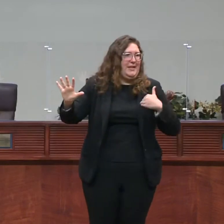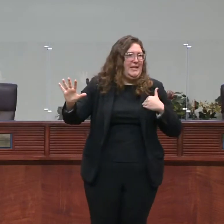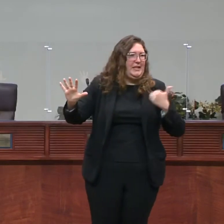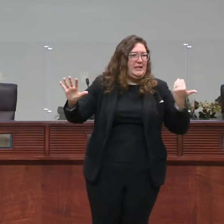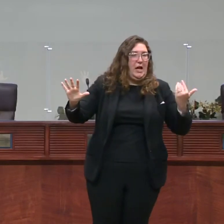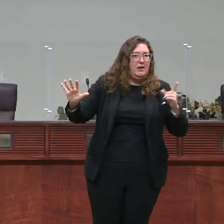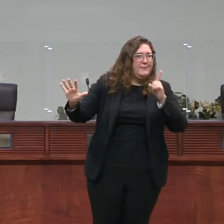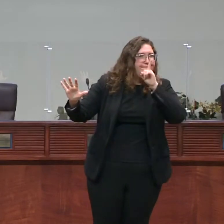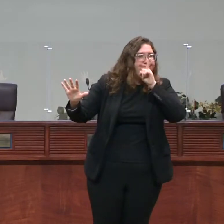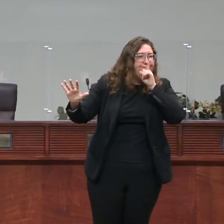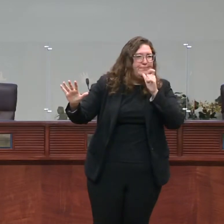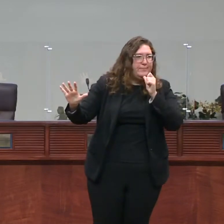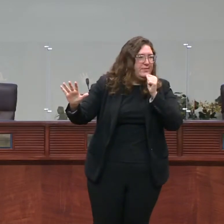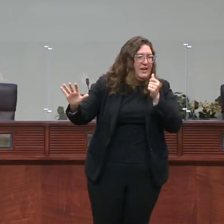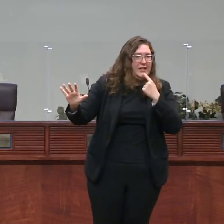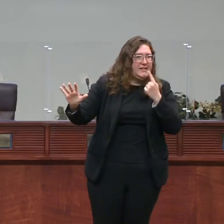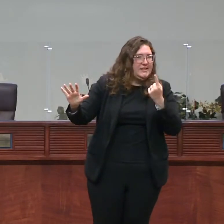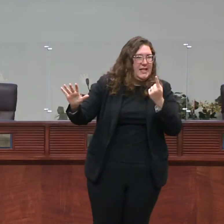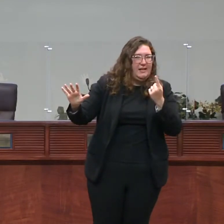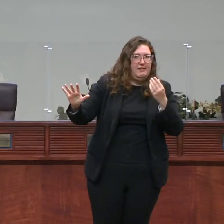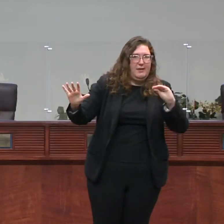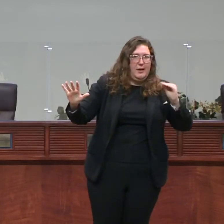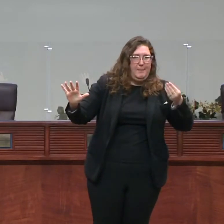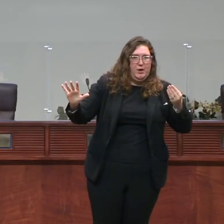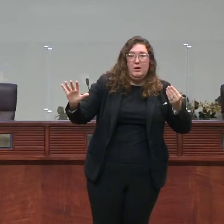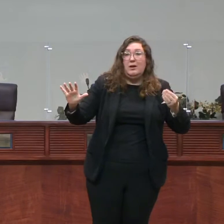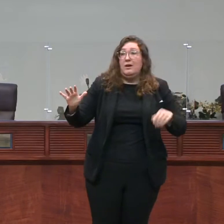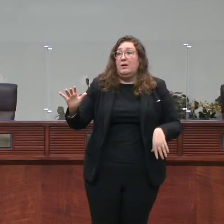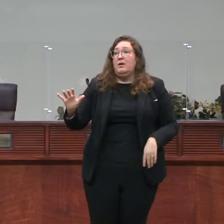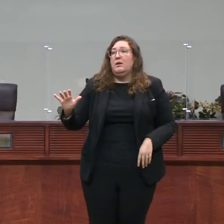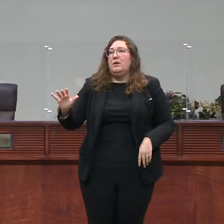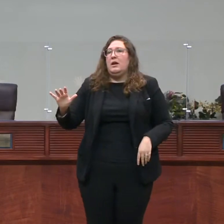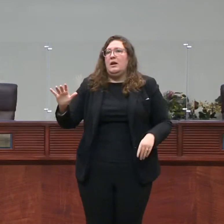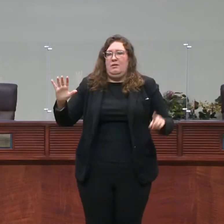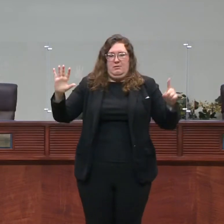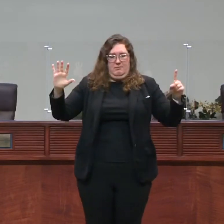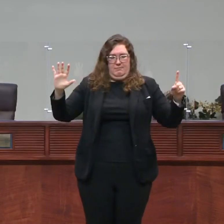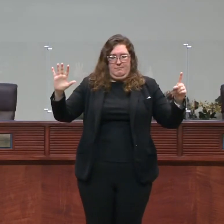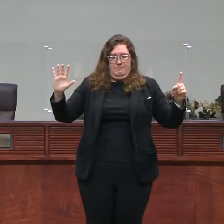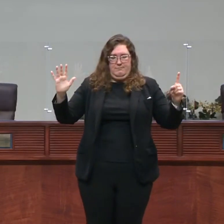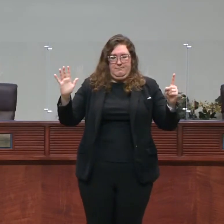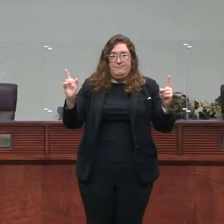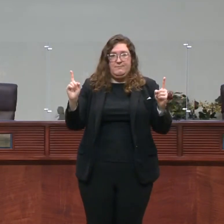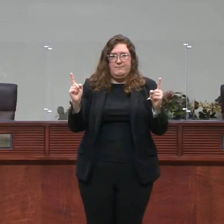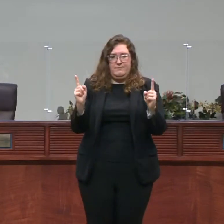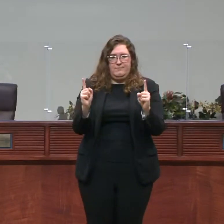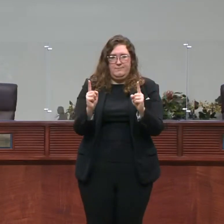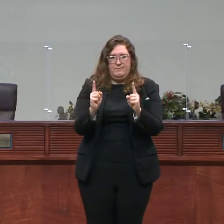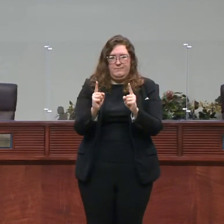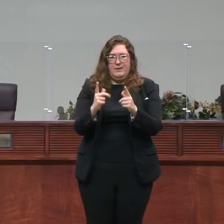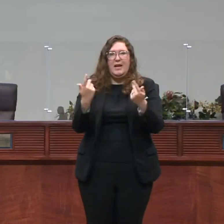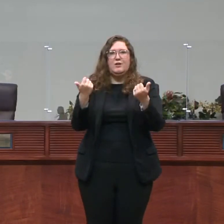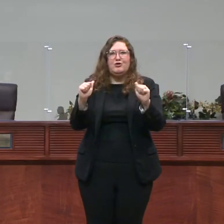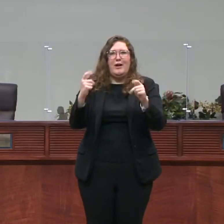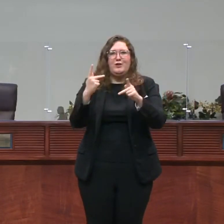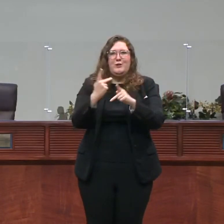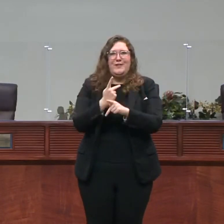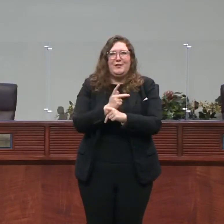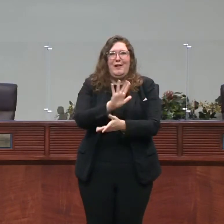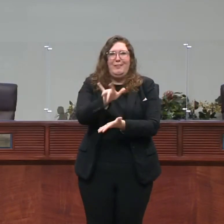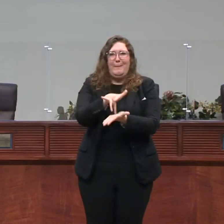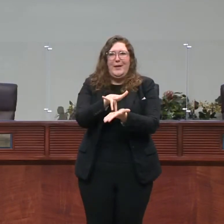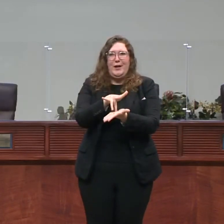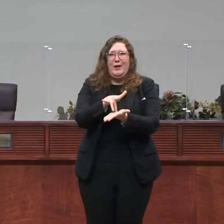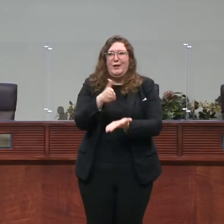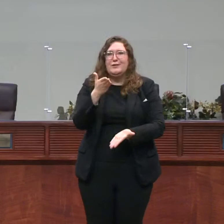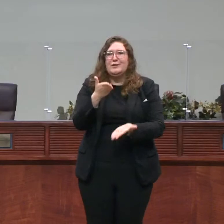a number to that age, but the younger the people die, it drives down the median age. So it could be that you have one